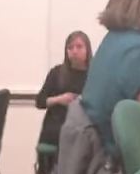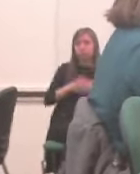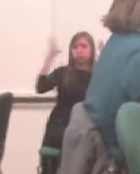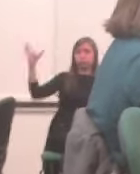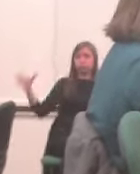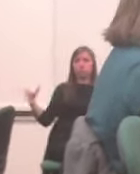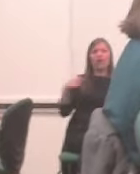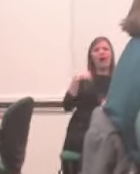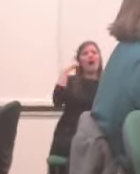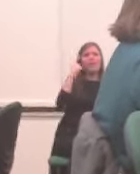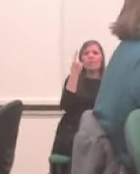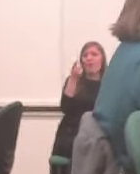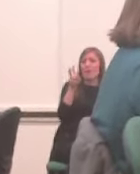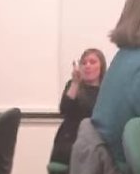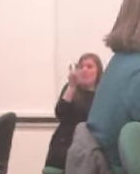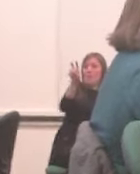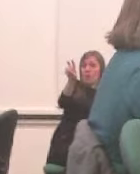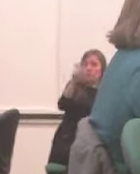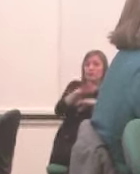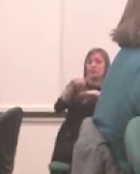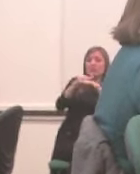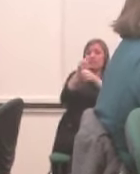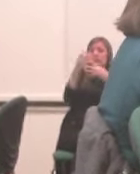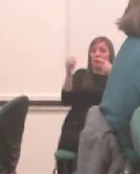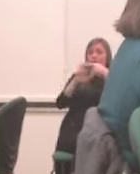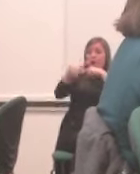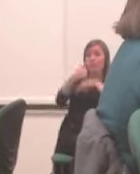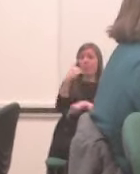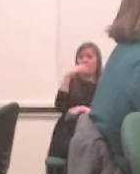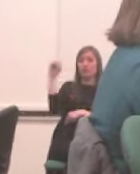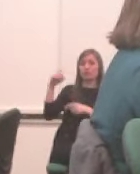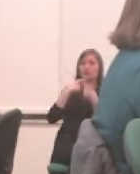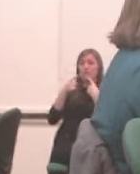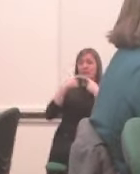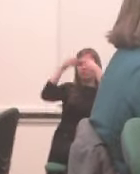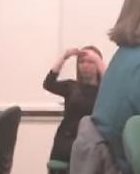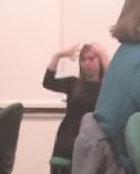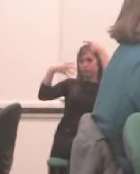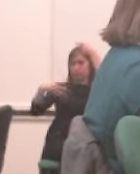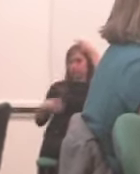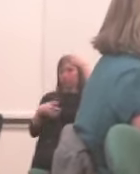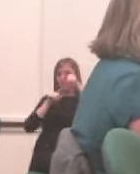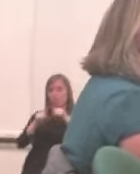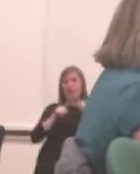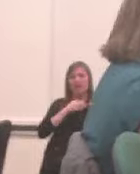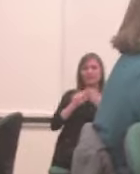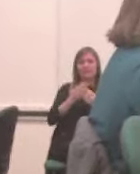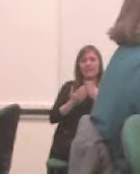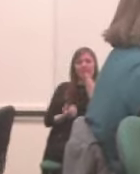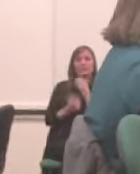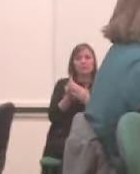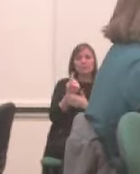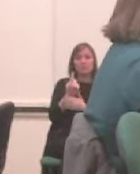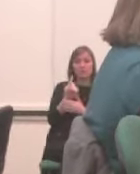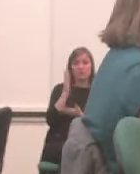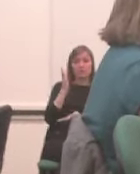one post about Christmas lights would have about over 100 comments, just trying to deal with this issue. And it basically